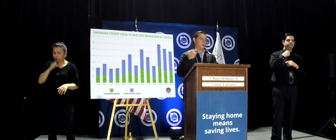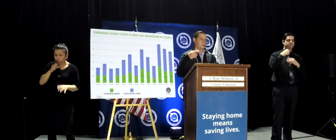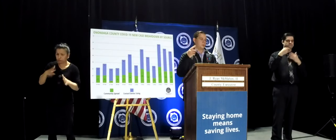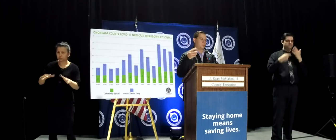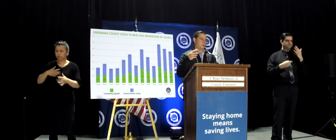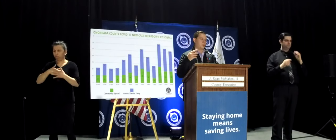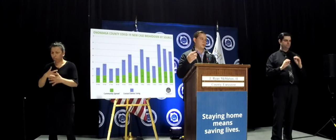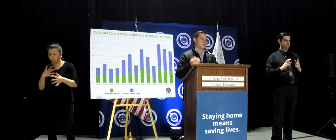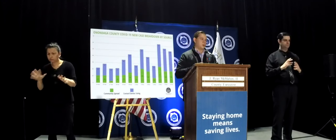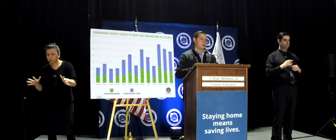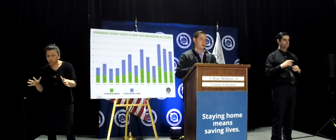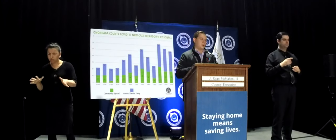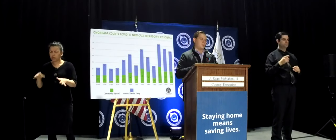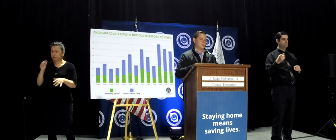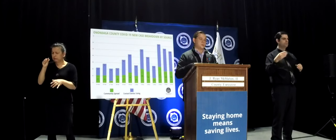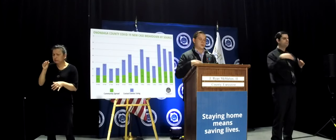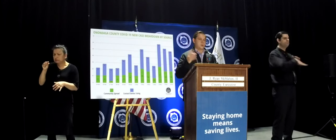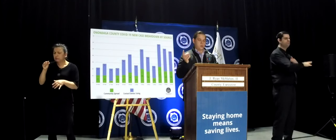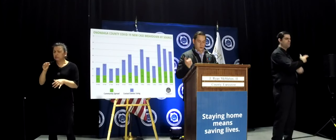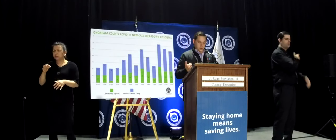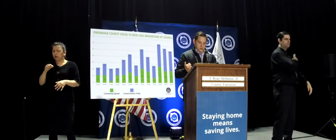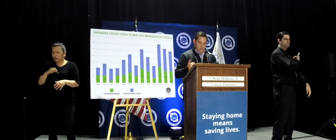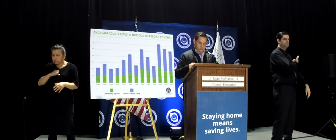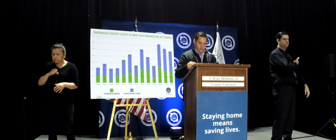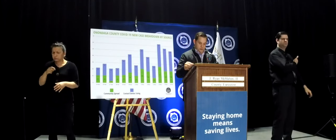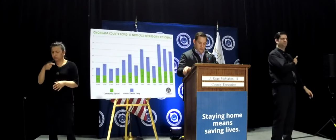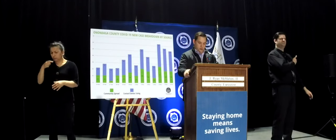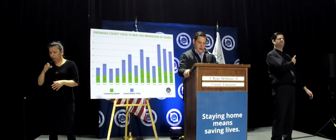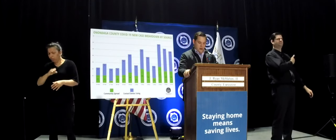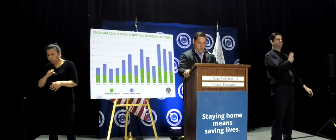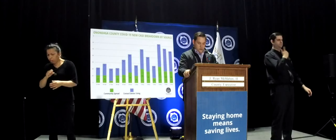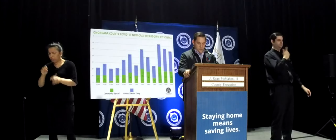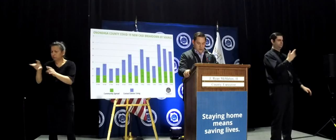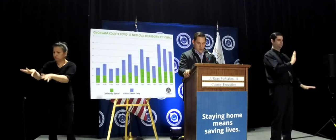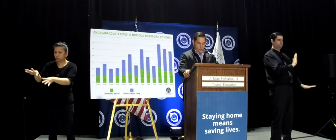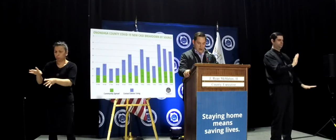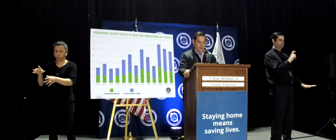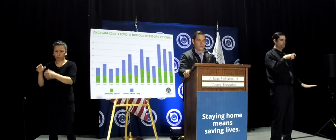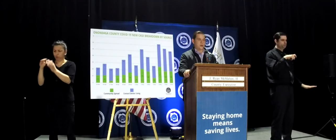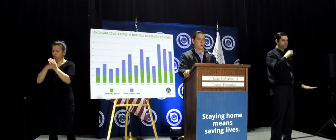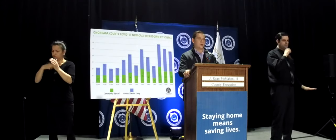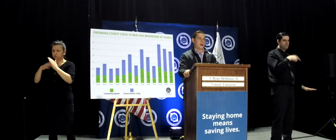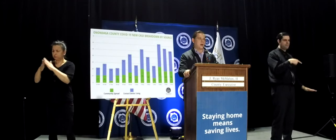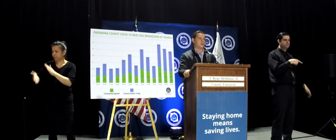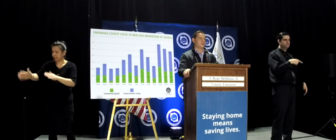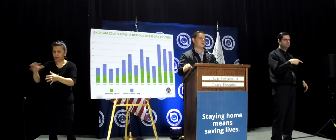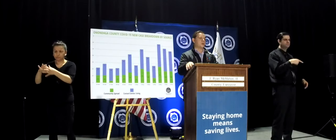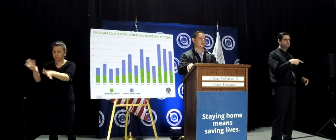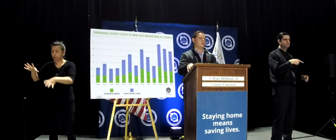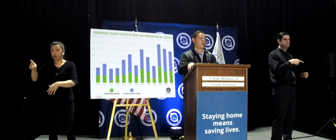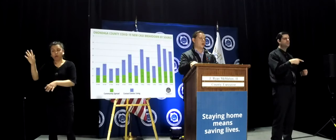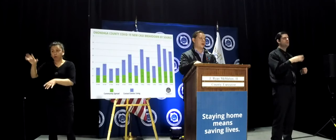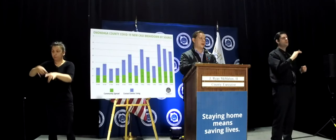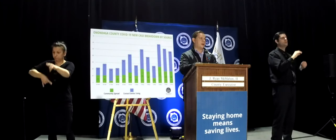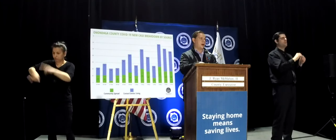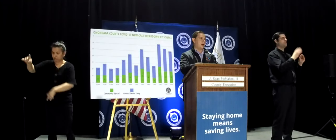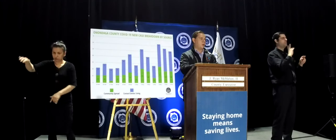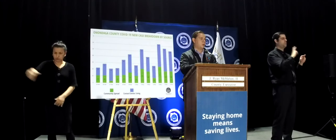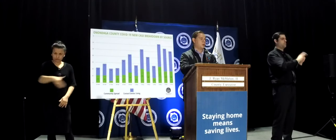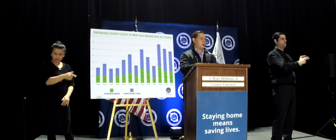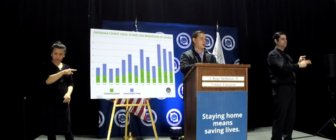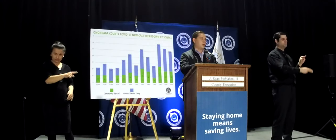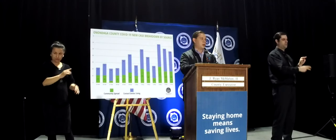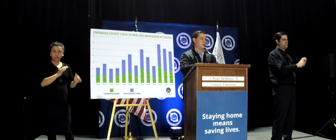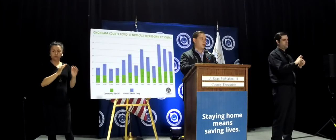while we were reporting. Those weren't in our numbers. So some of these are going to go down. Why are they going down is because we have coordinated